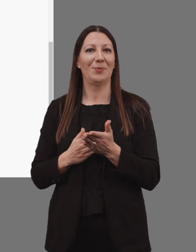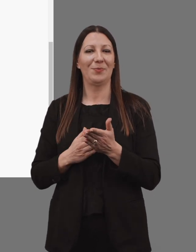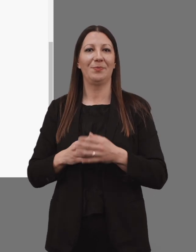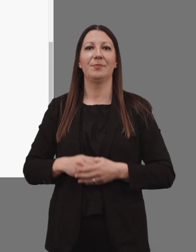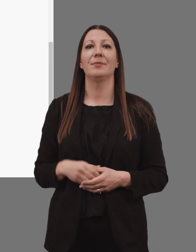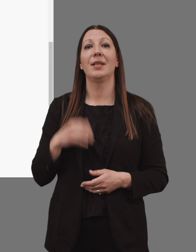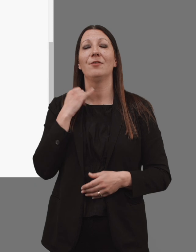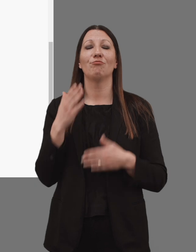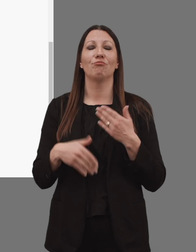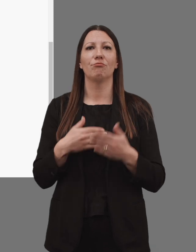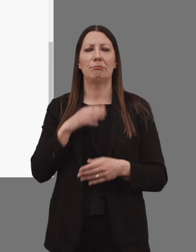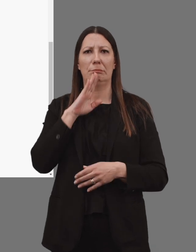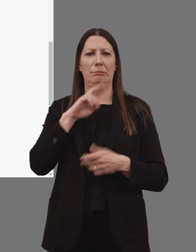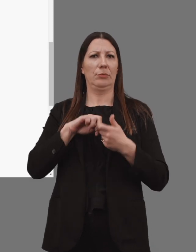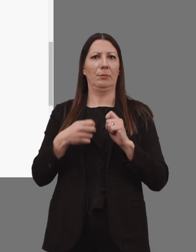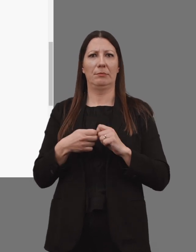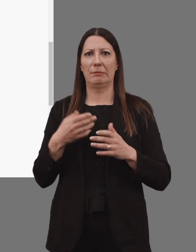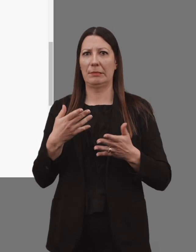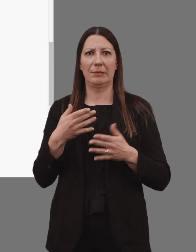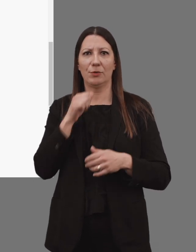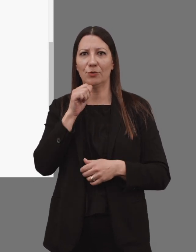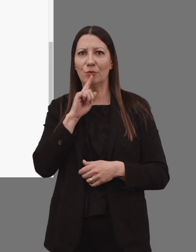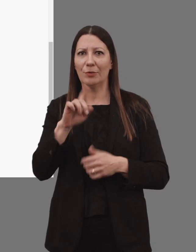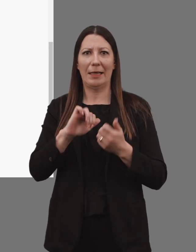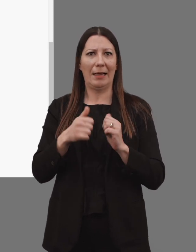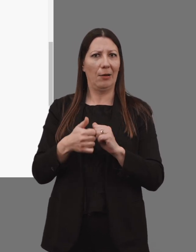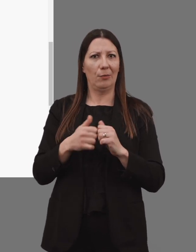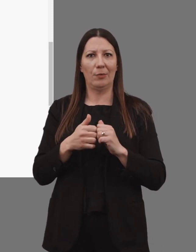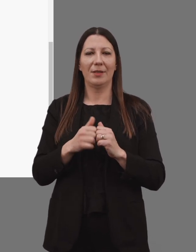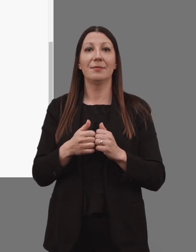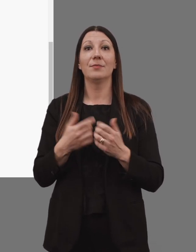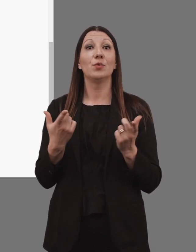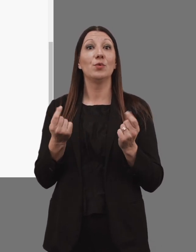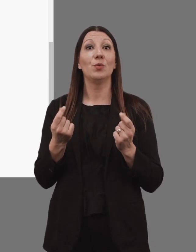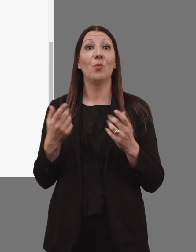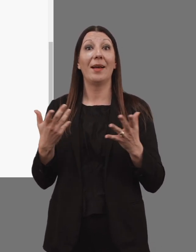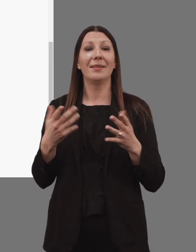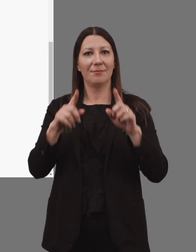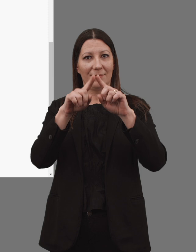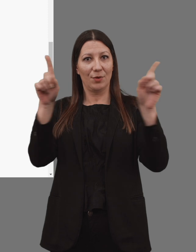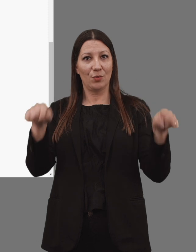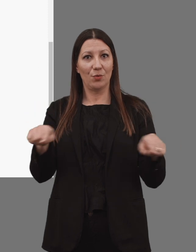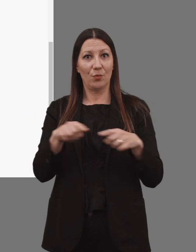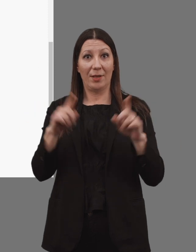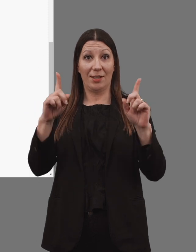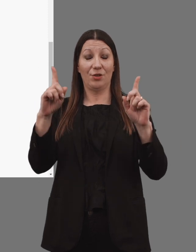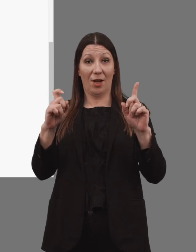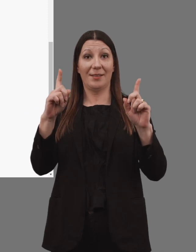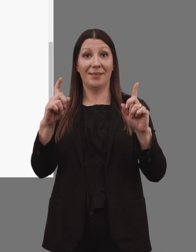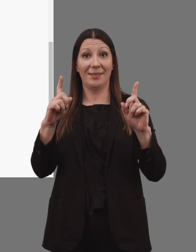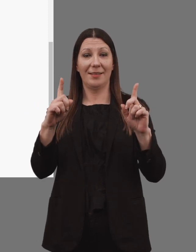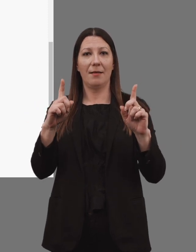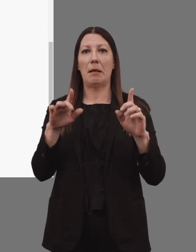and you're not sure how to complete your application, you can always take a screenshot, then log out of the